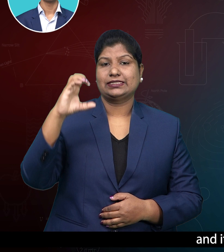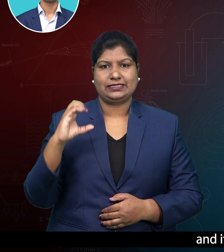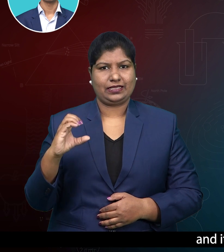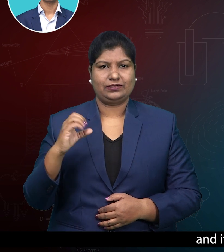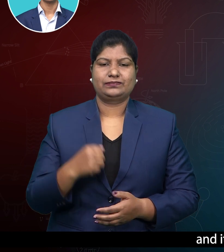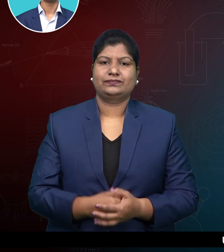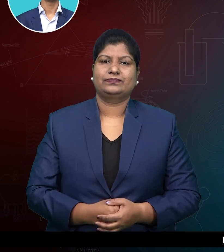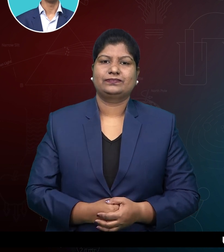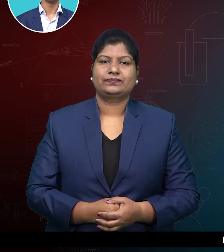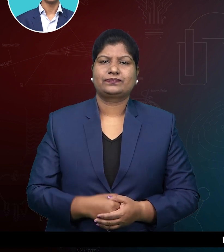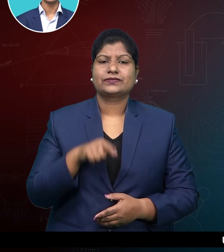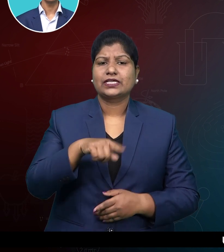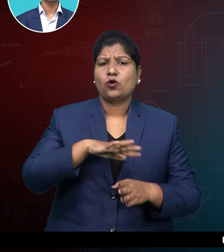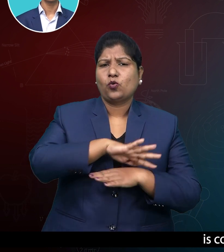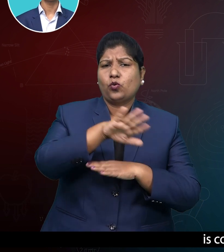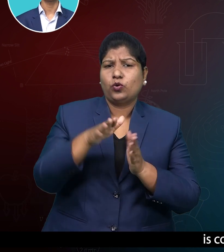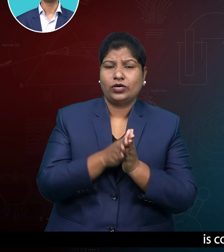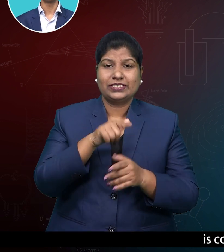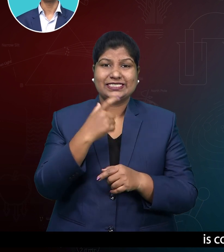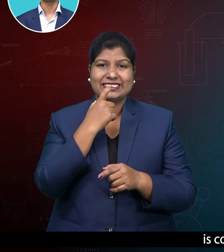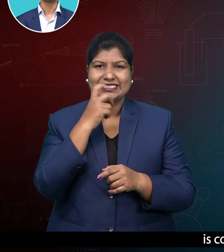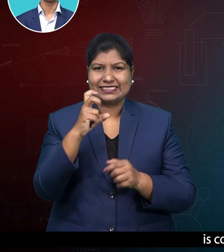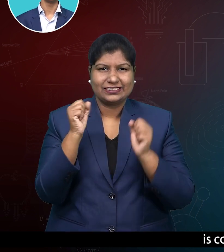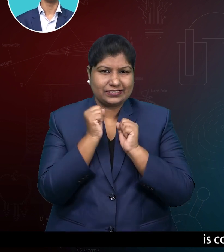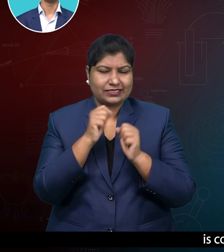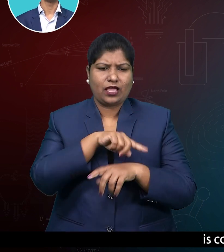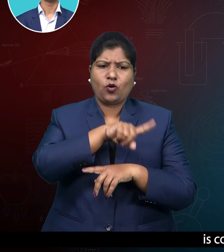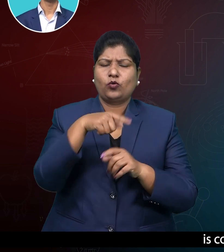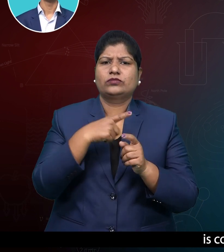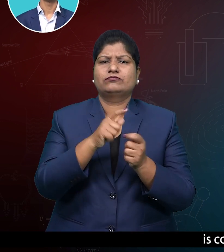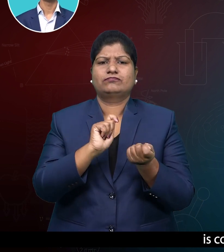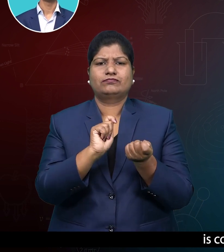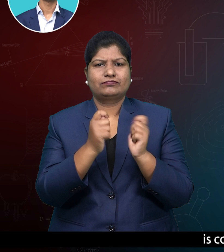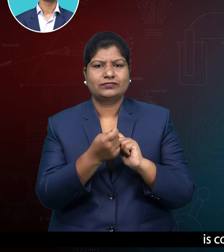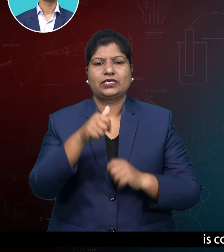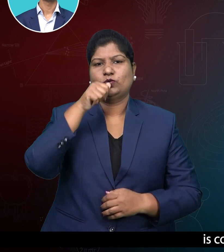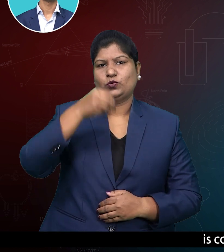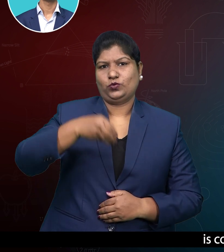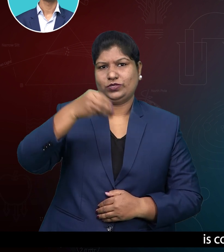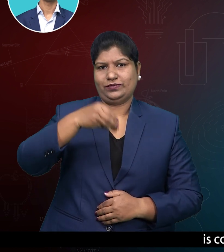Celsius until the whole ice is converted to liquid.